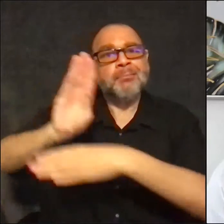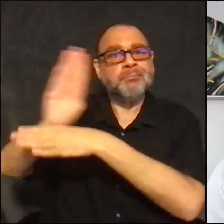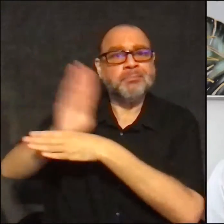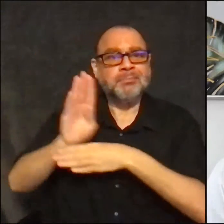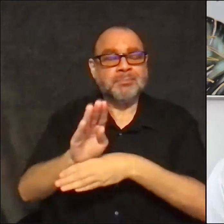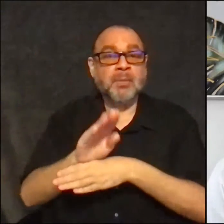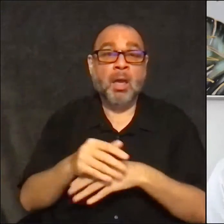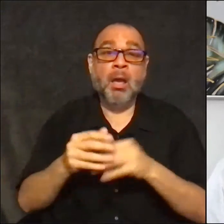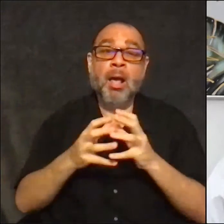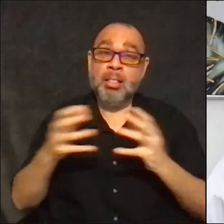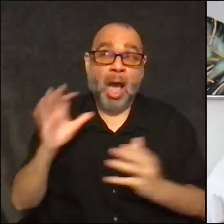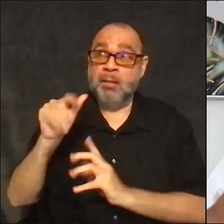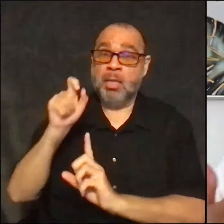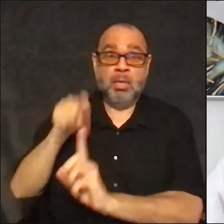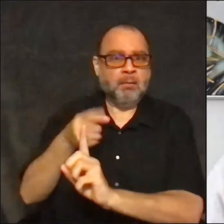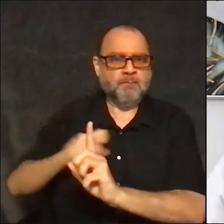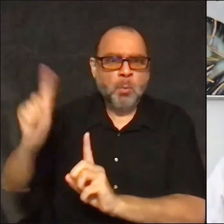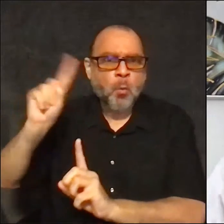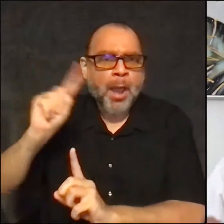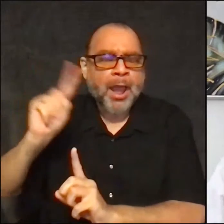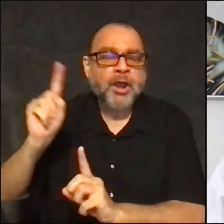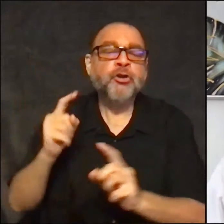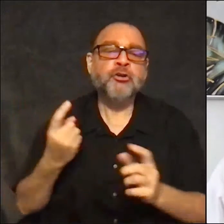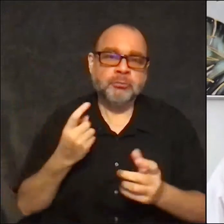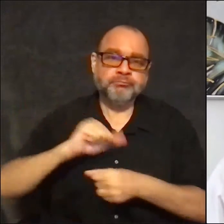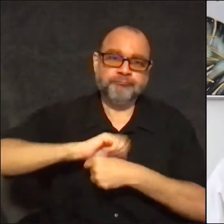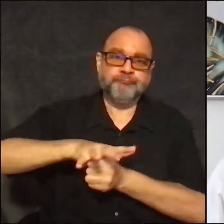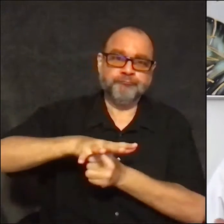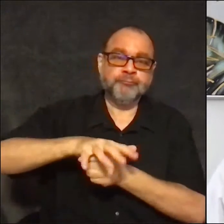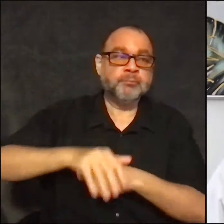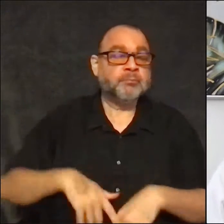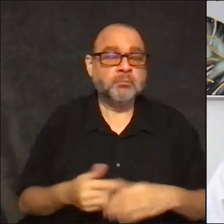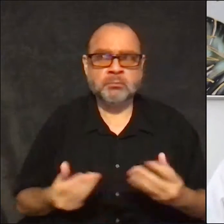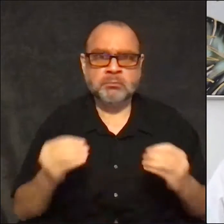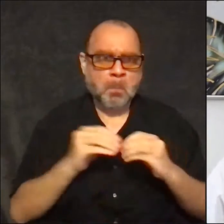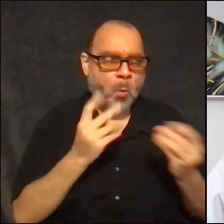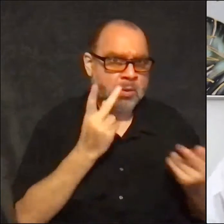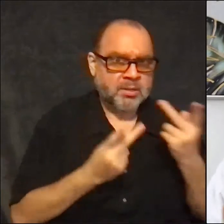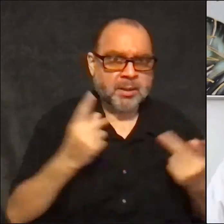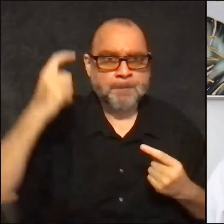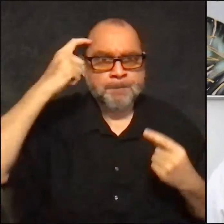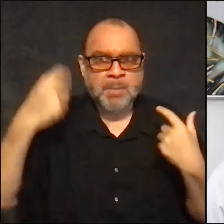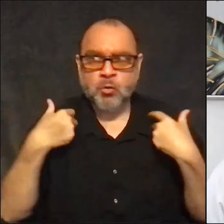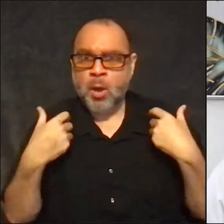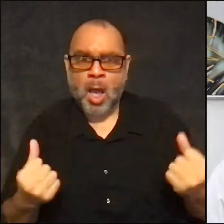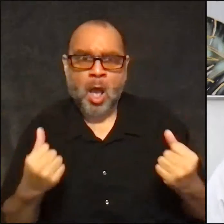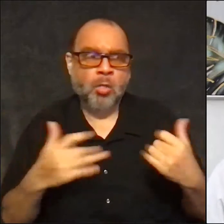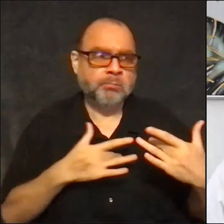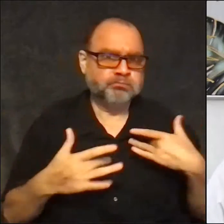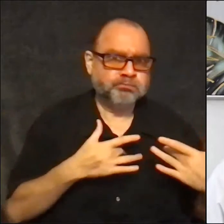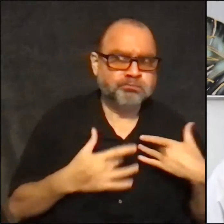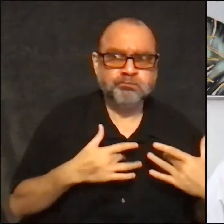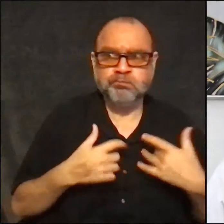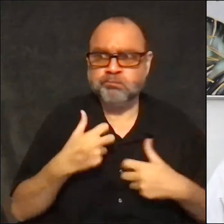that we've been experiencing, a lot more mental health concerns rising, especially in the workplace. And then, of course, more discussions around